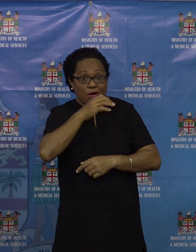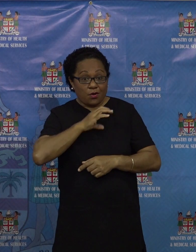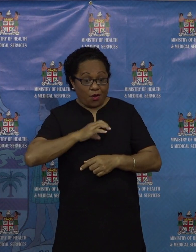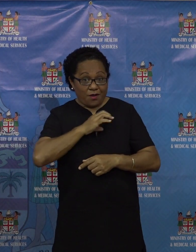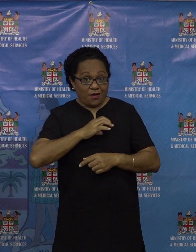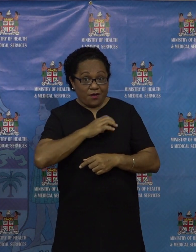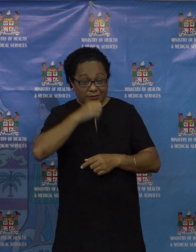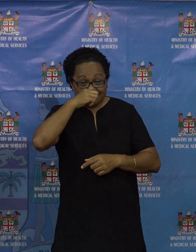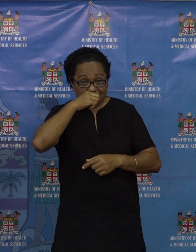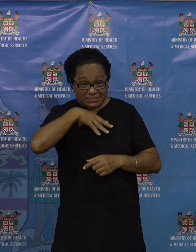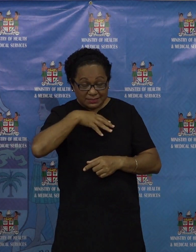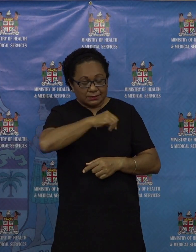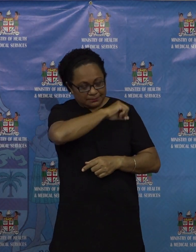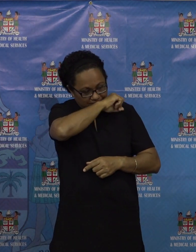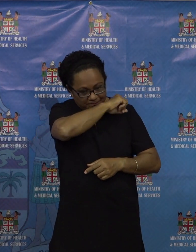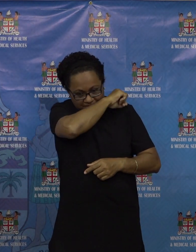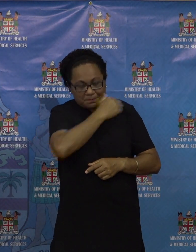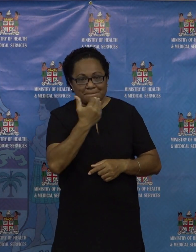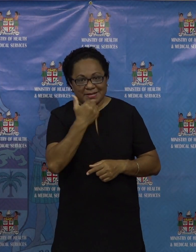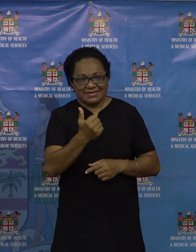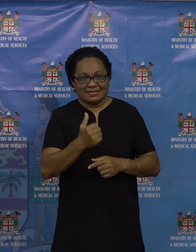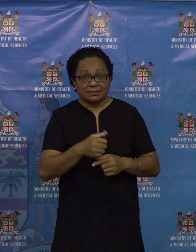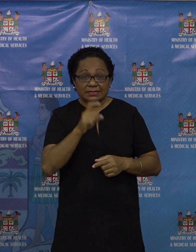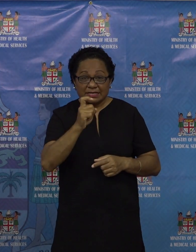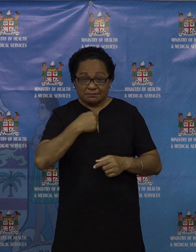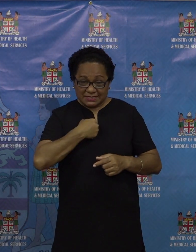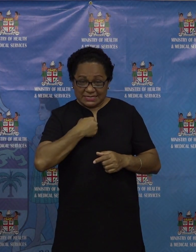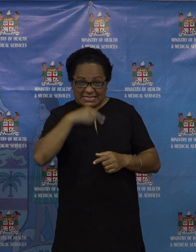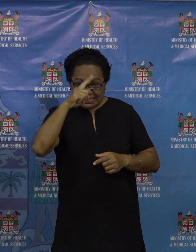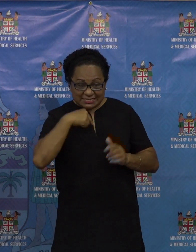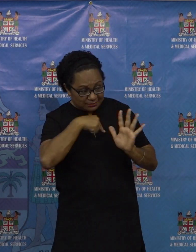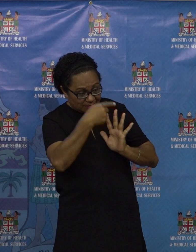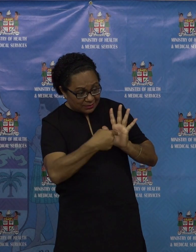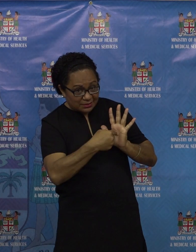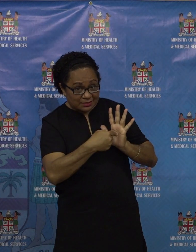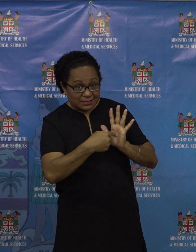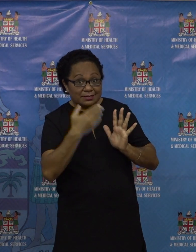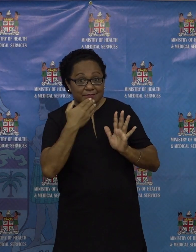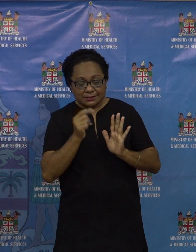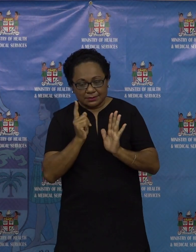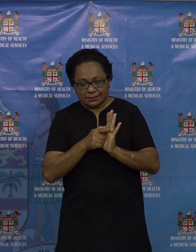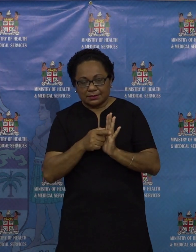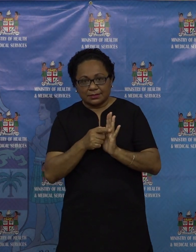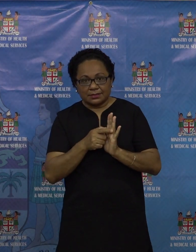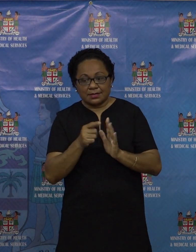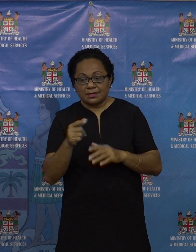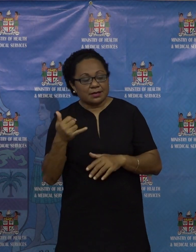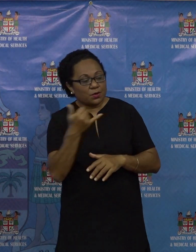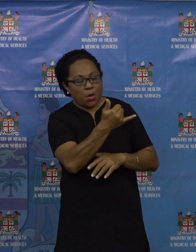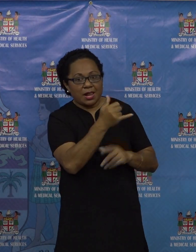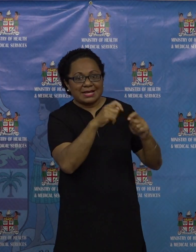sneeze. And if they are symptomatic, please get them to be checked by our team